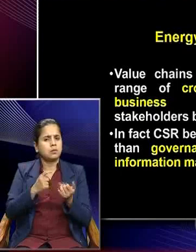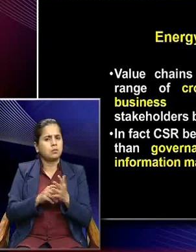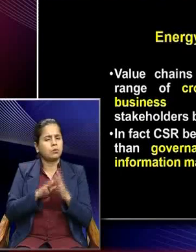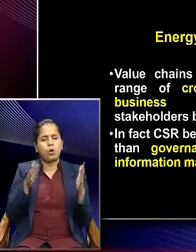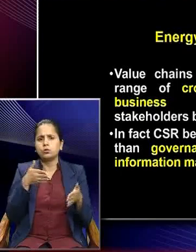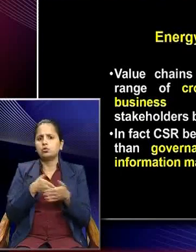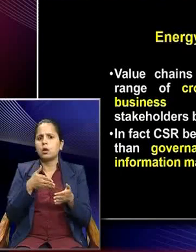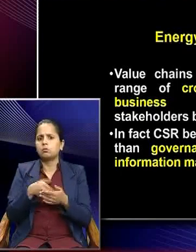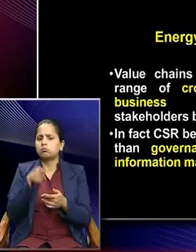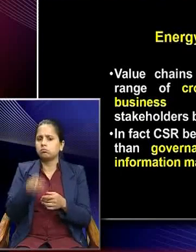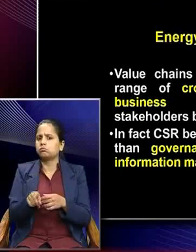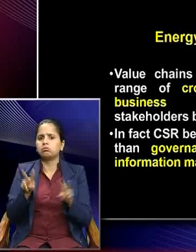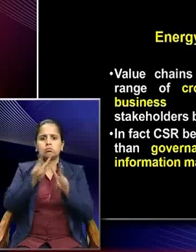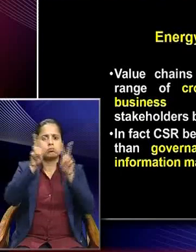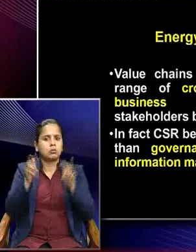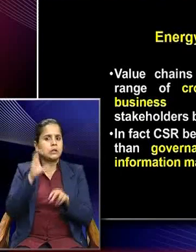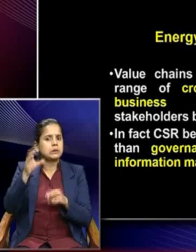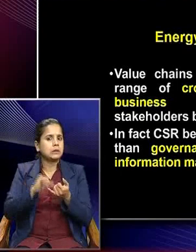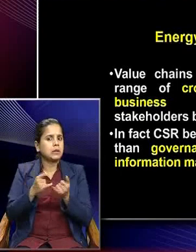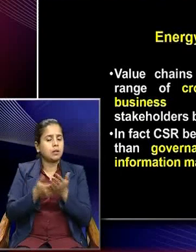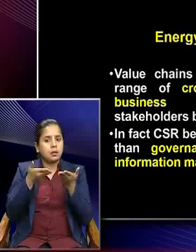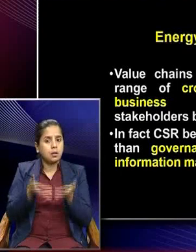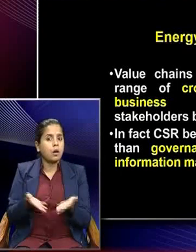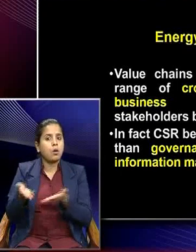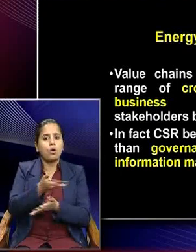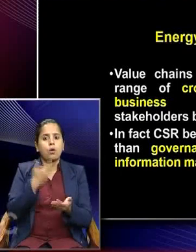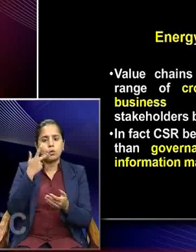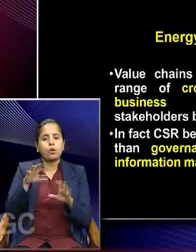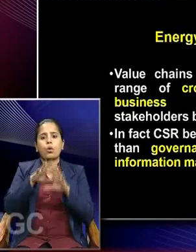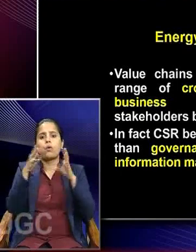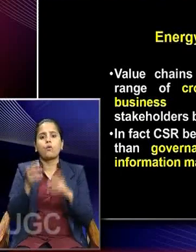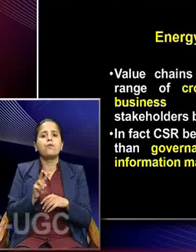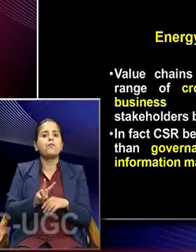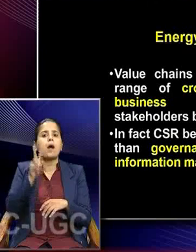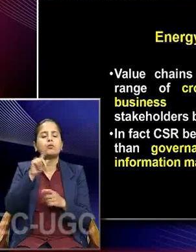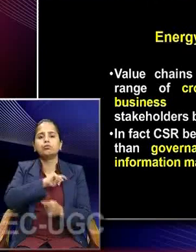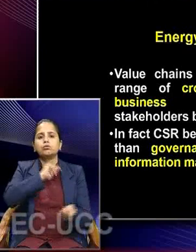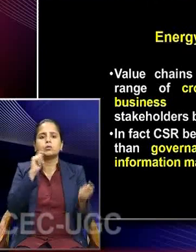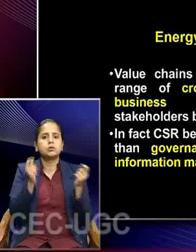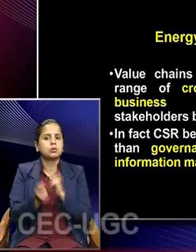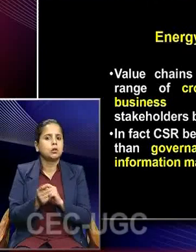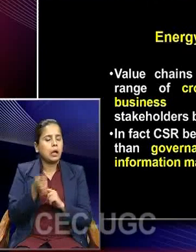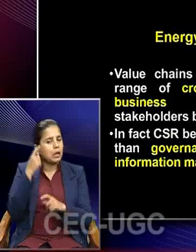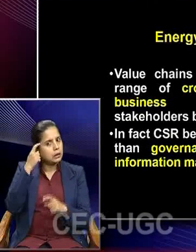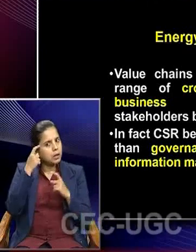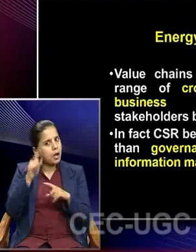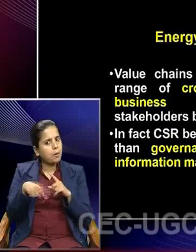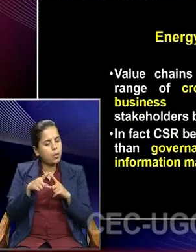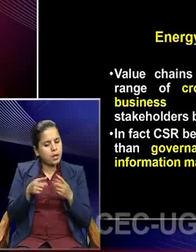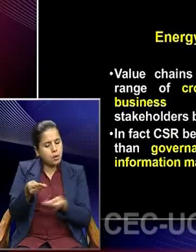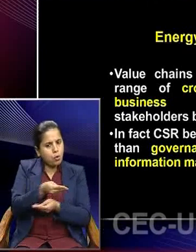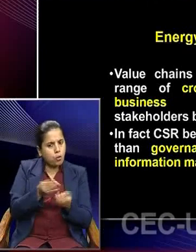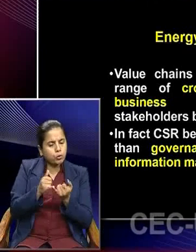challenging concept in the times when we have global value change, and to think about economic,